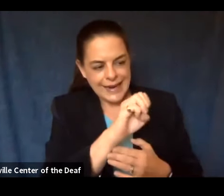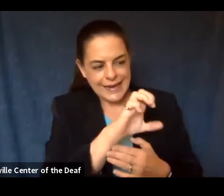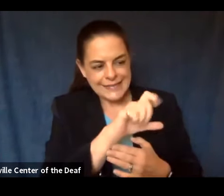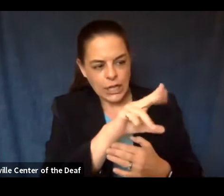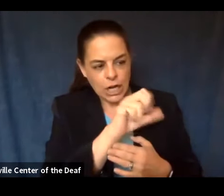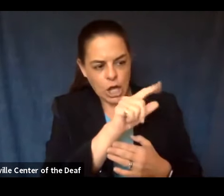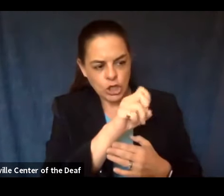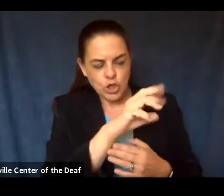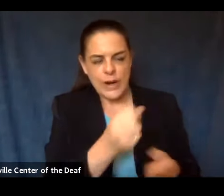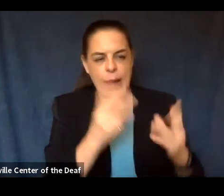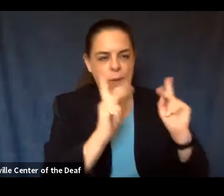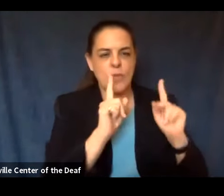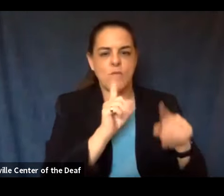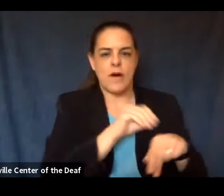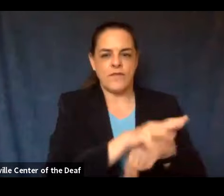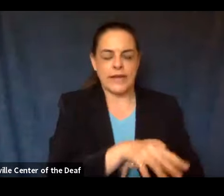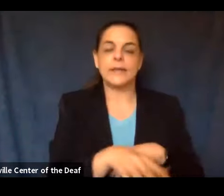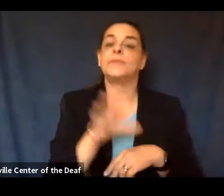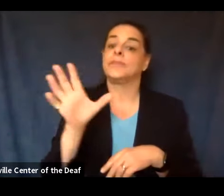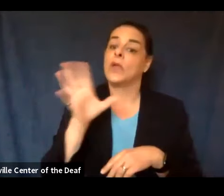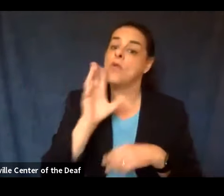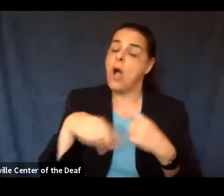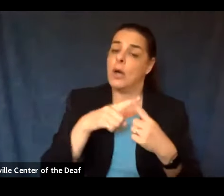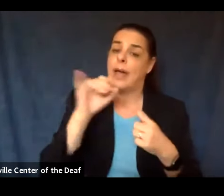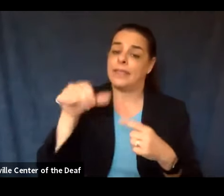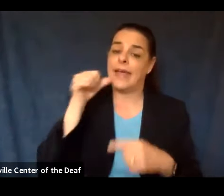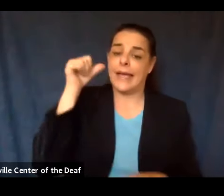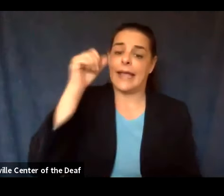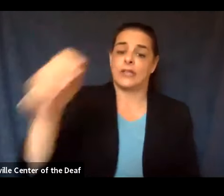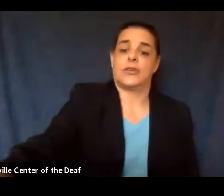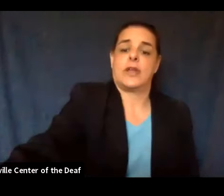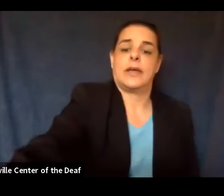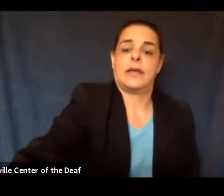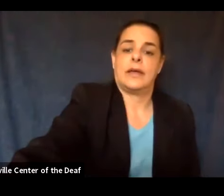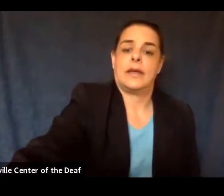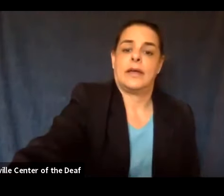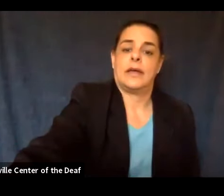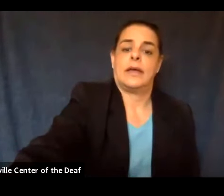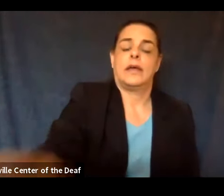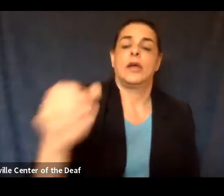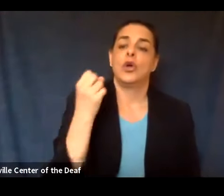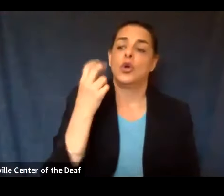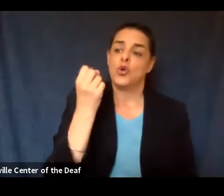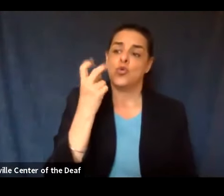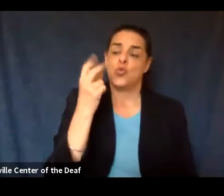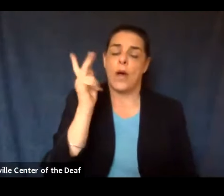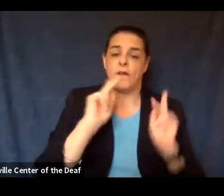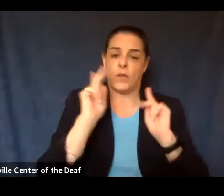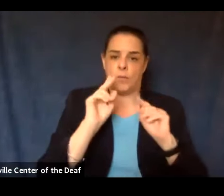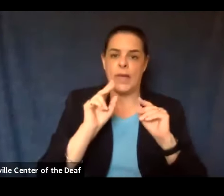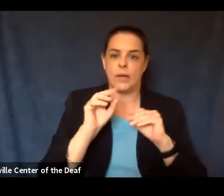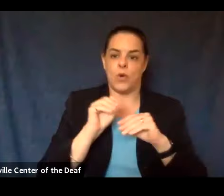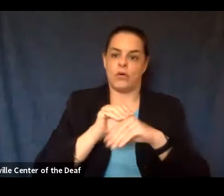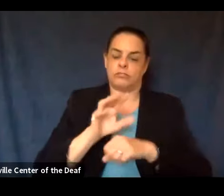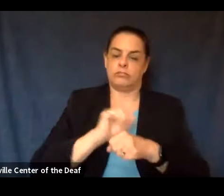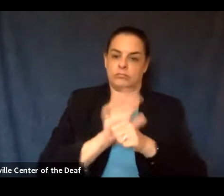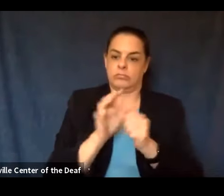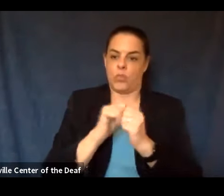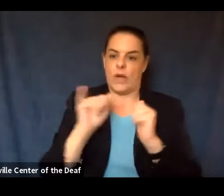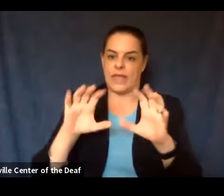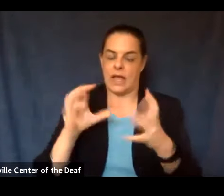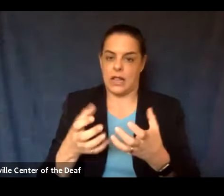clusters? So we talked about that yesterday. There have been 12 people affected by the cluster, And we released the information we're going to